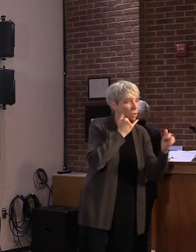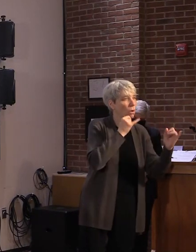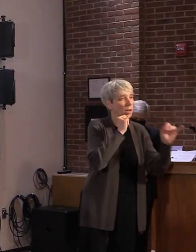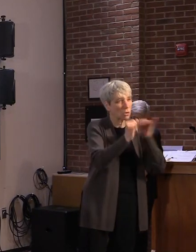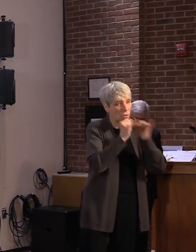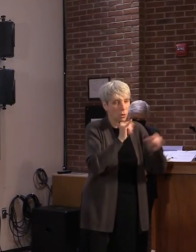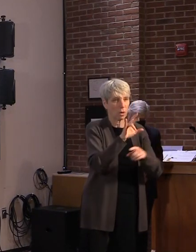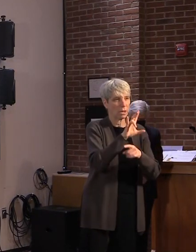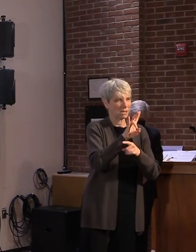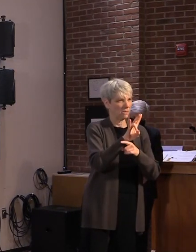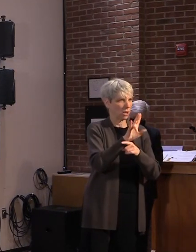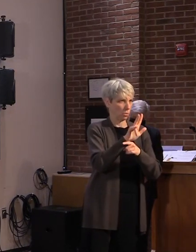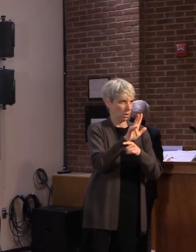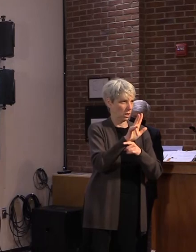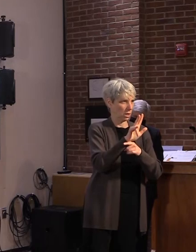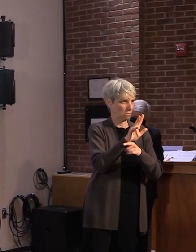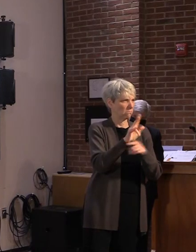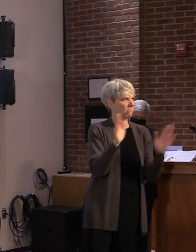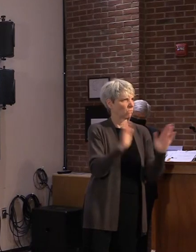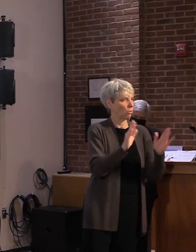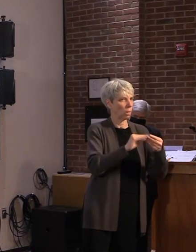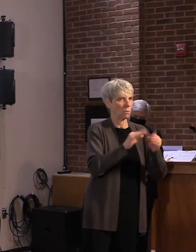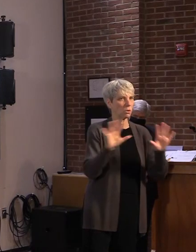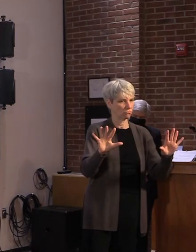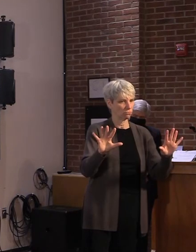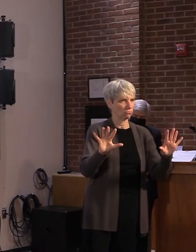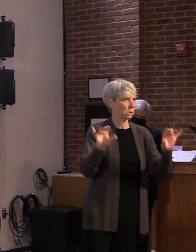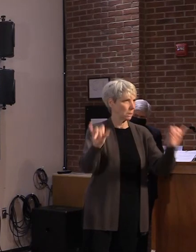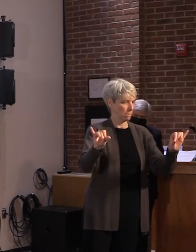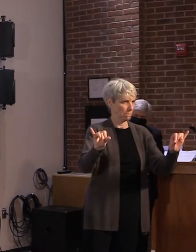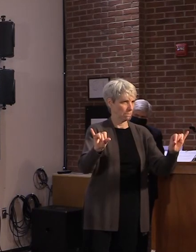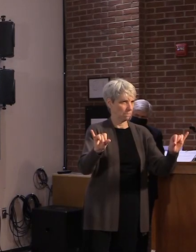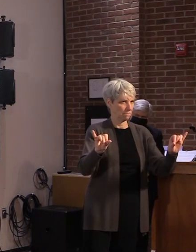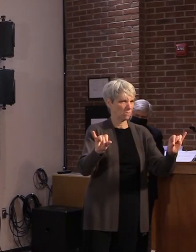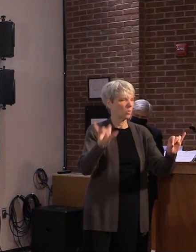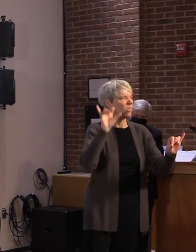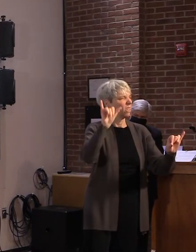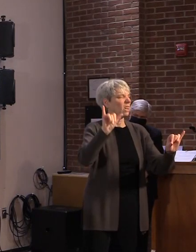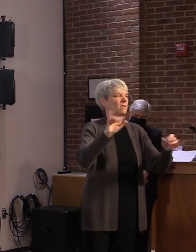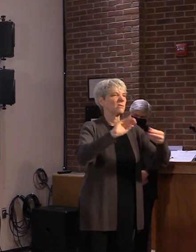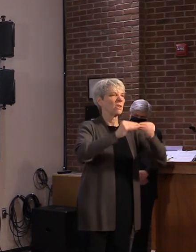need to know from the numbers standpoint at this point in time.